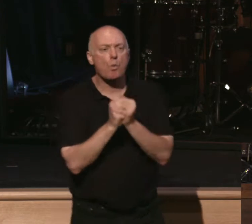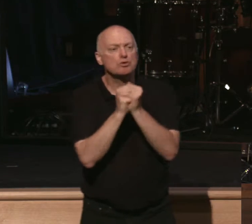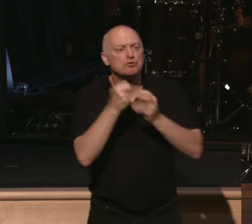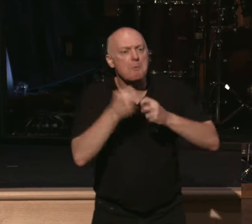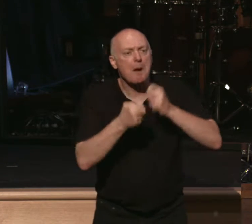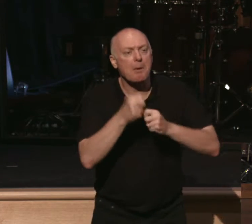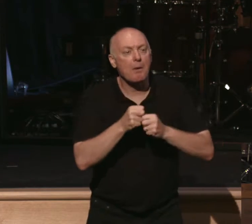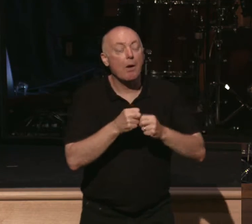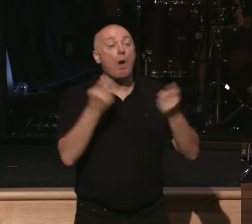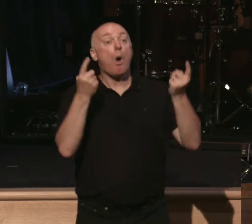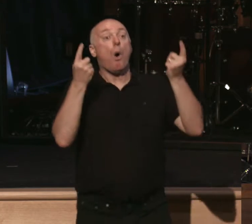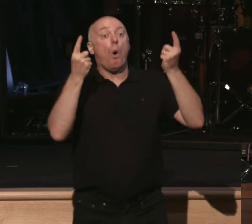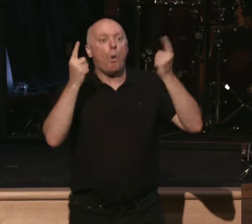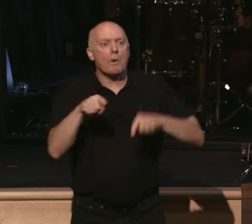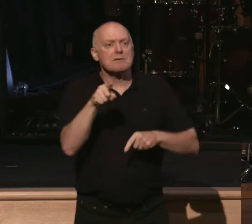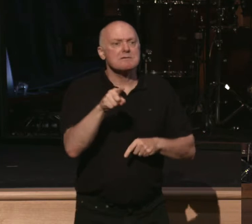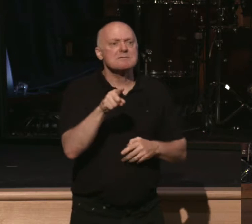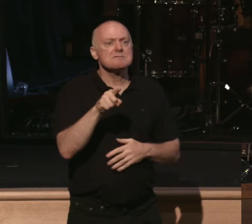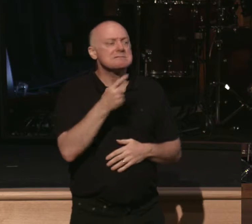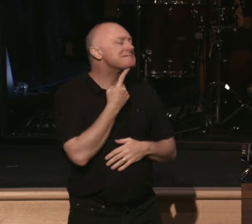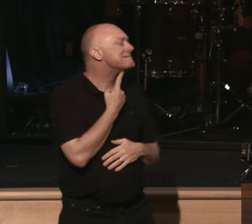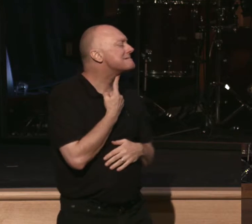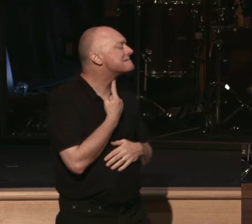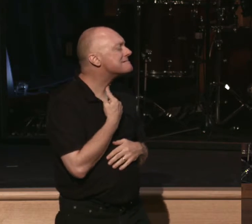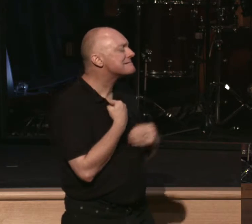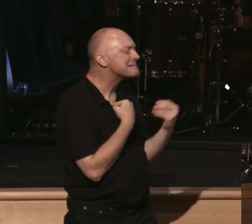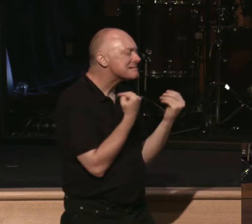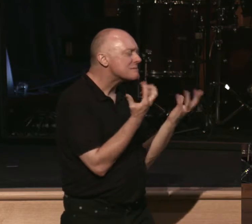whenever there is a lust problem,